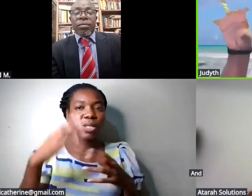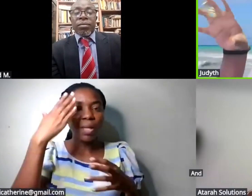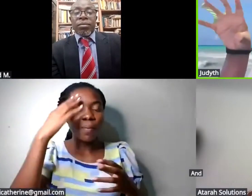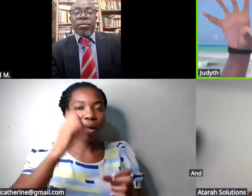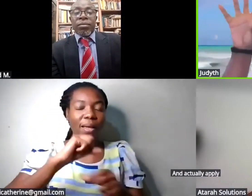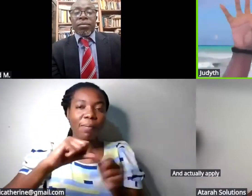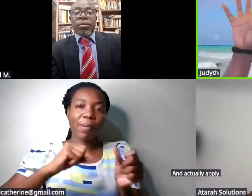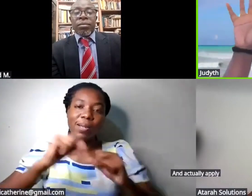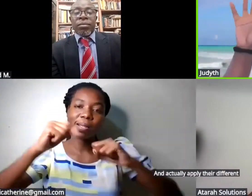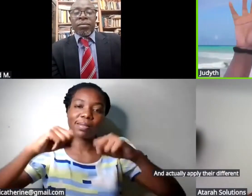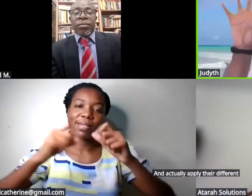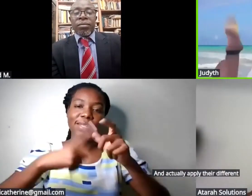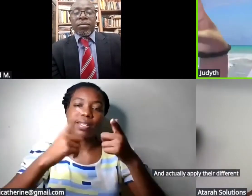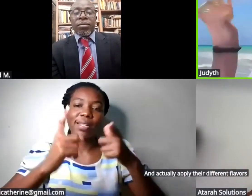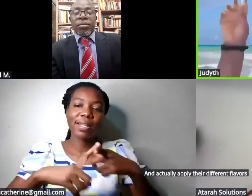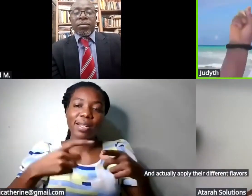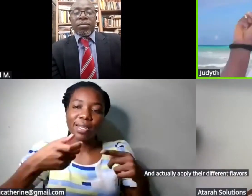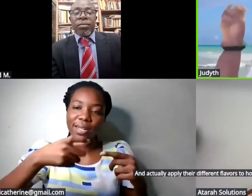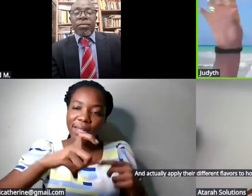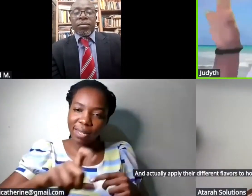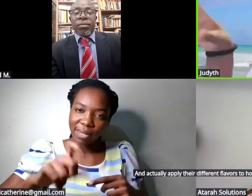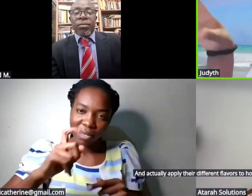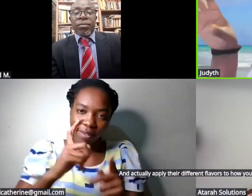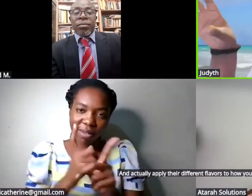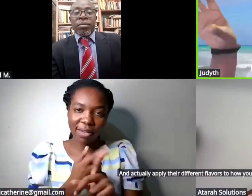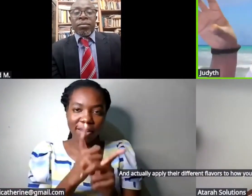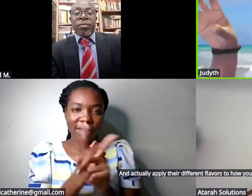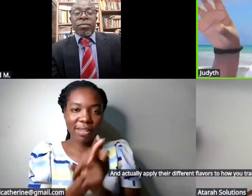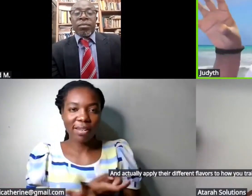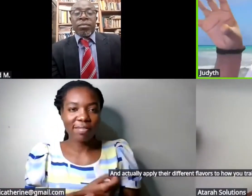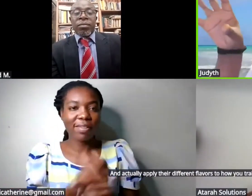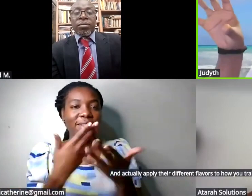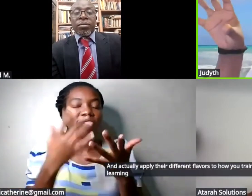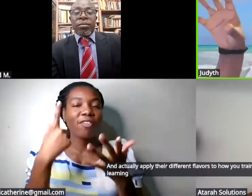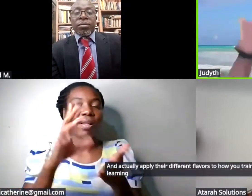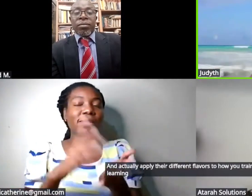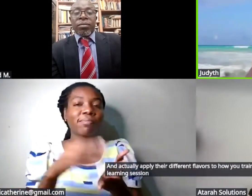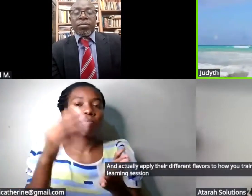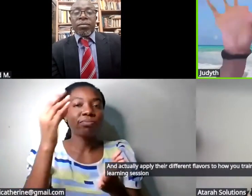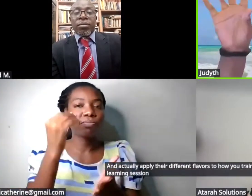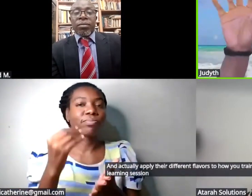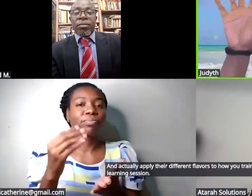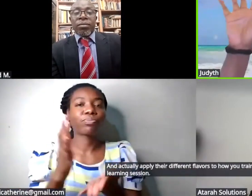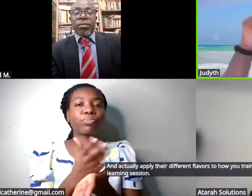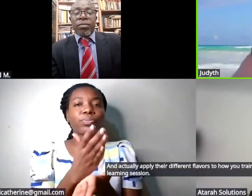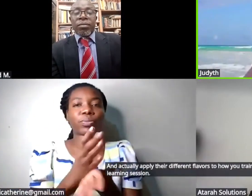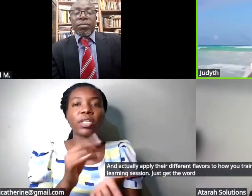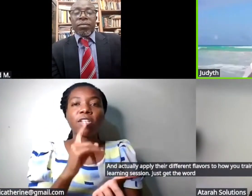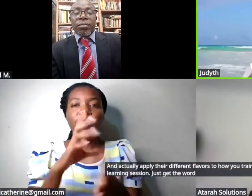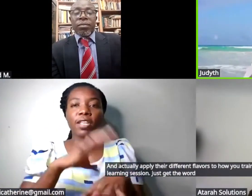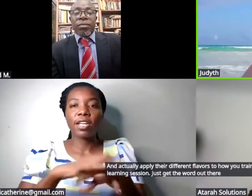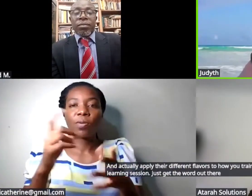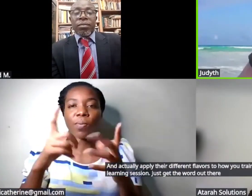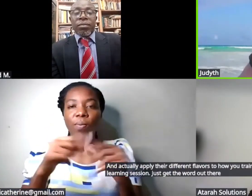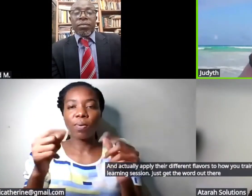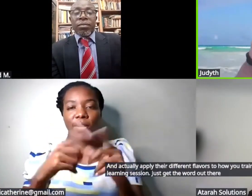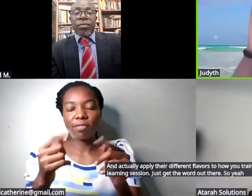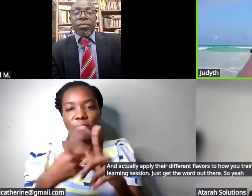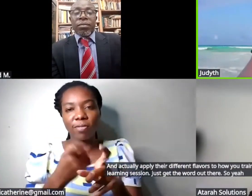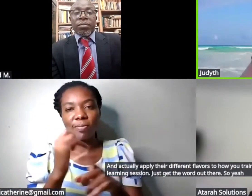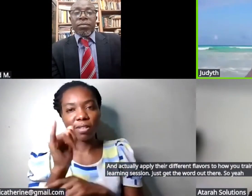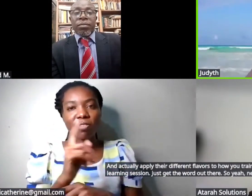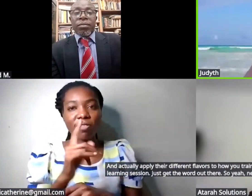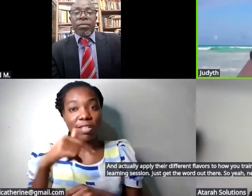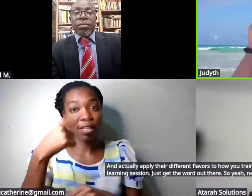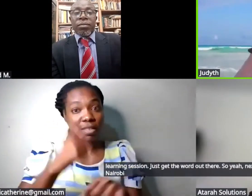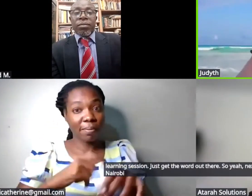different flavors to how you train or deliver a learning session. Just get the word out there. So yeah, next time I'm in Nairobi, or